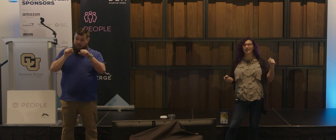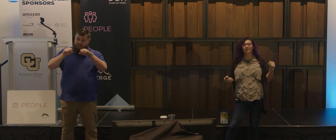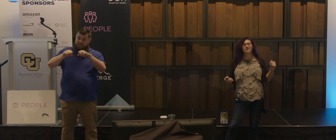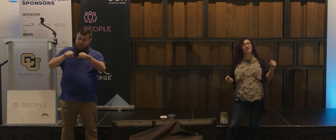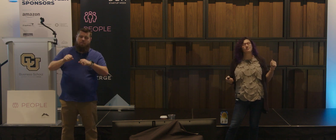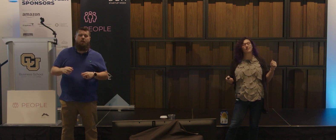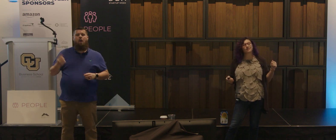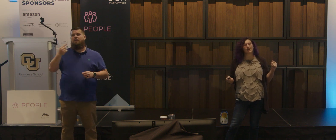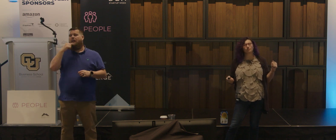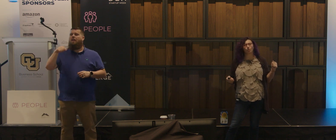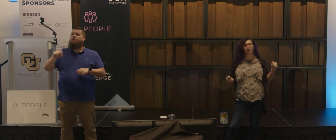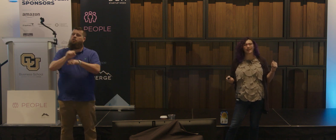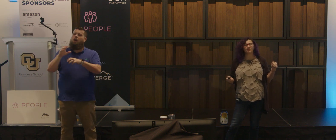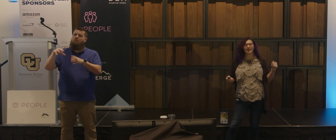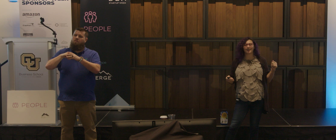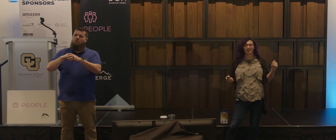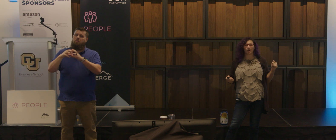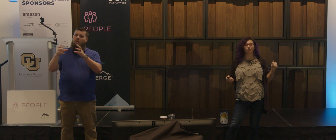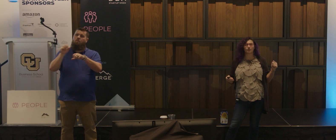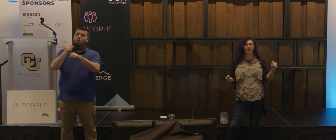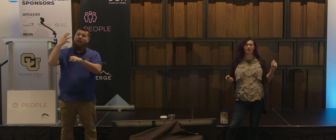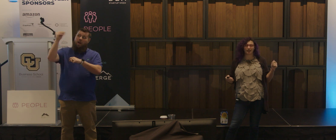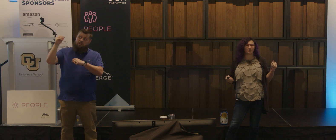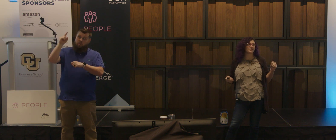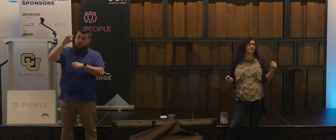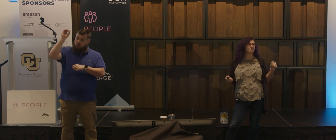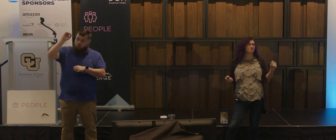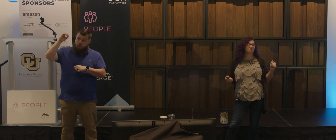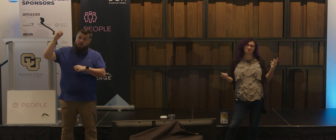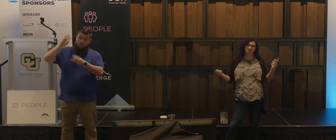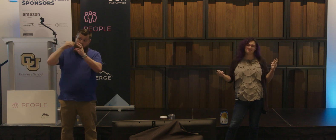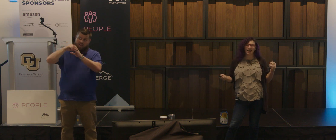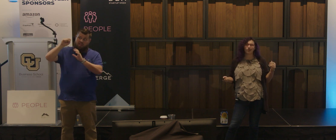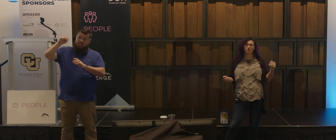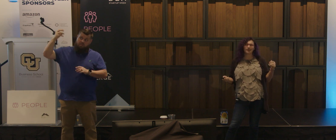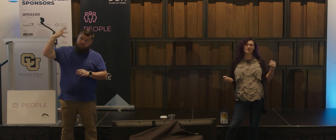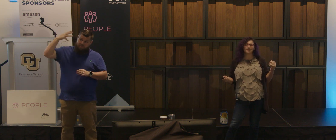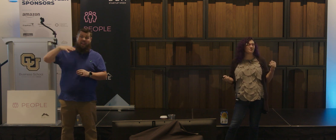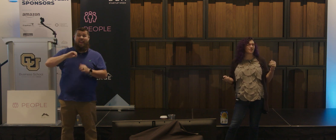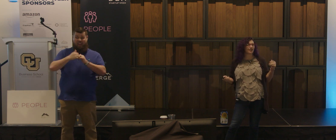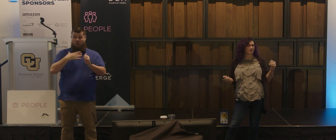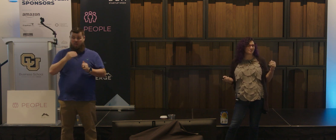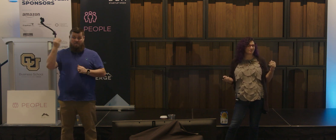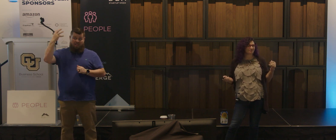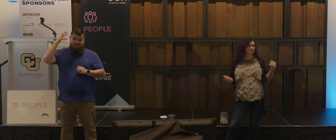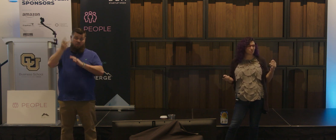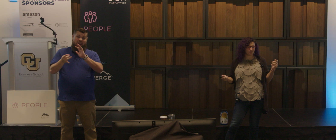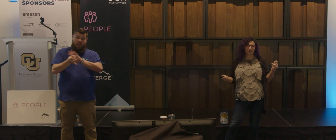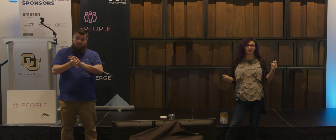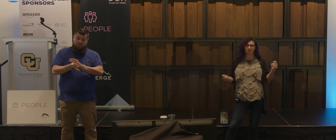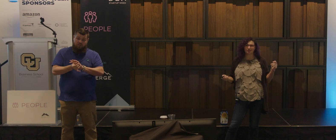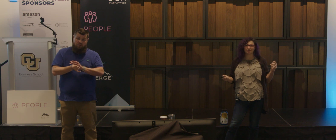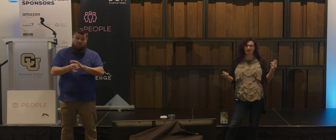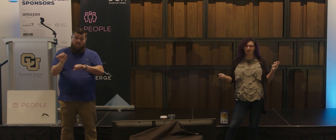said, this job involves a lot of working outside in 100-degree weather in the sun. How do you like being outside in the sun for 8 hours?